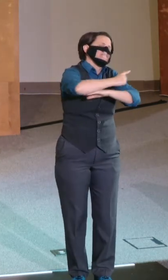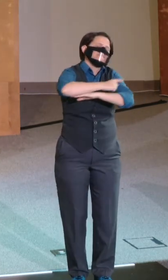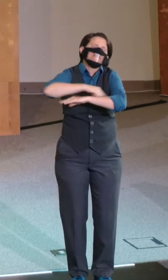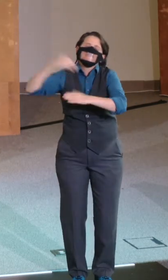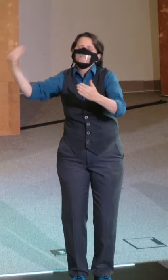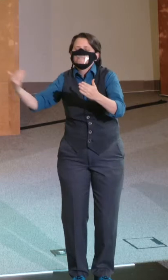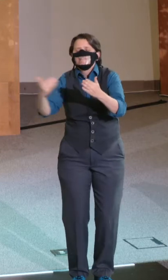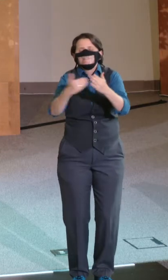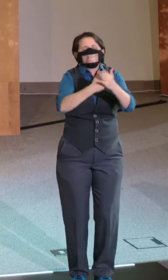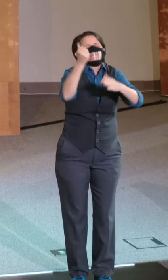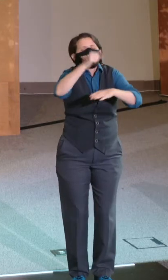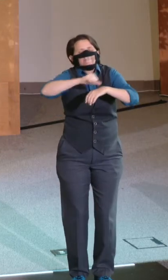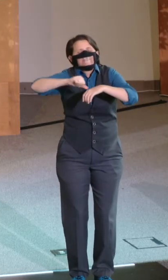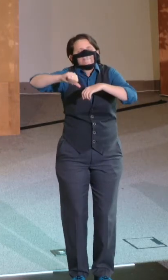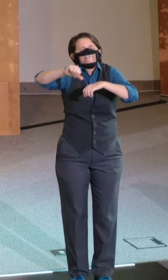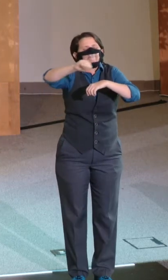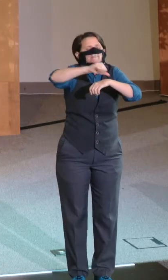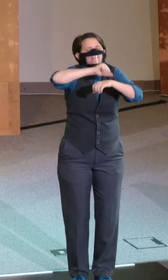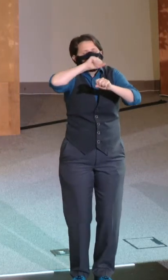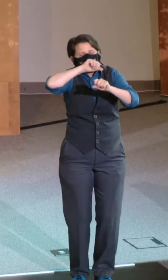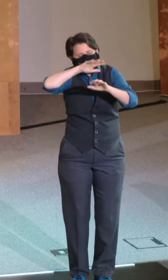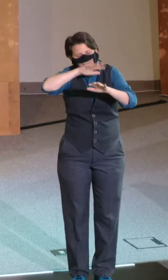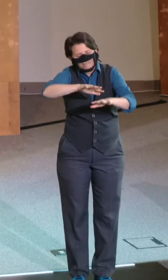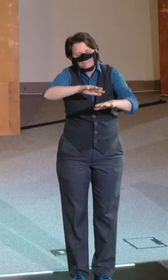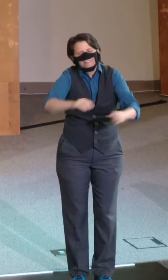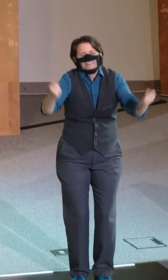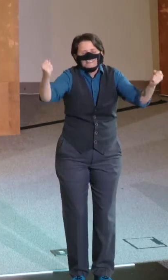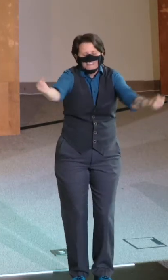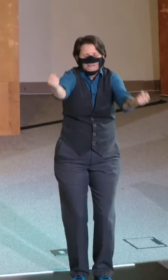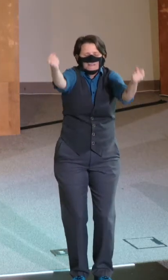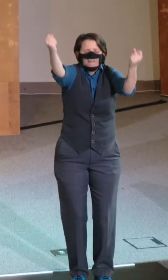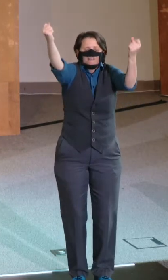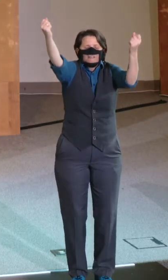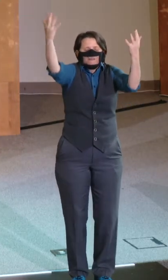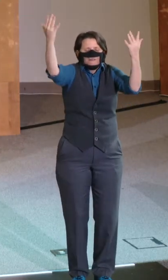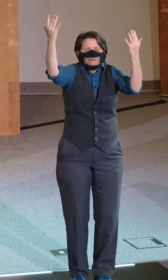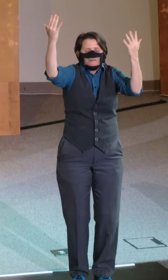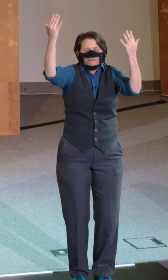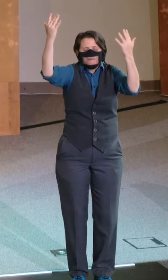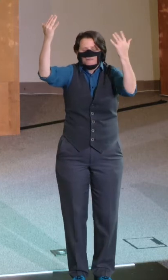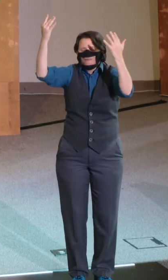day. A fresh anointing is flowing my